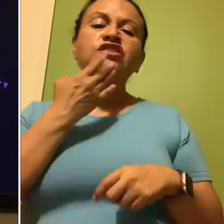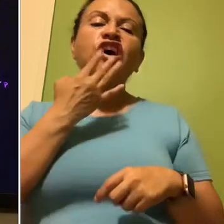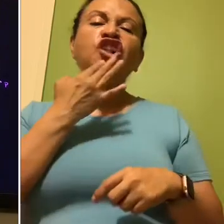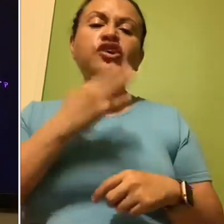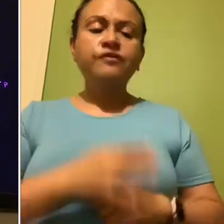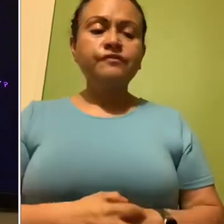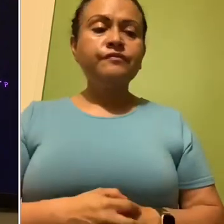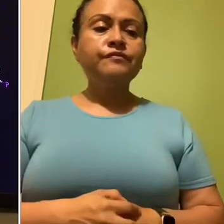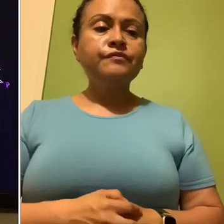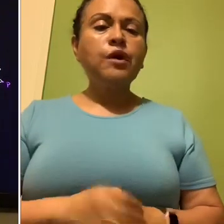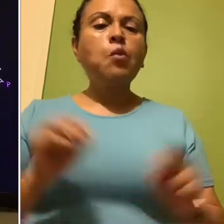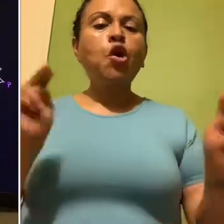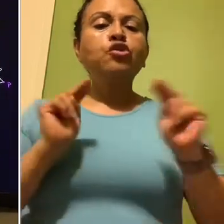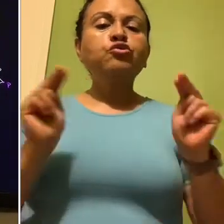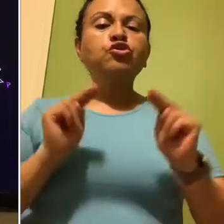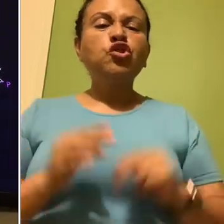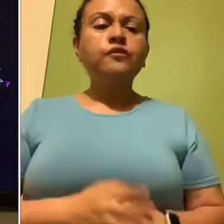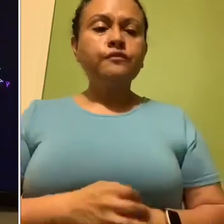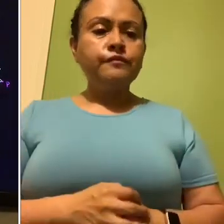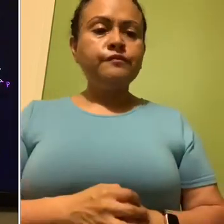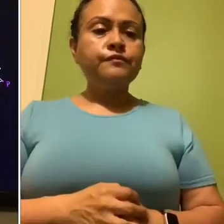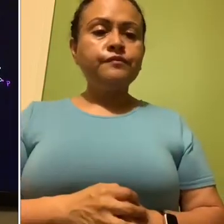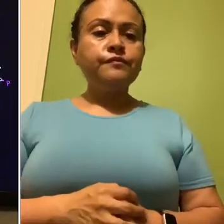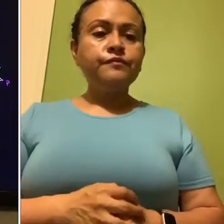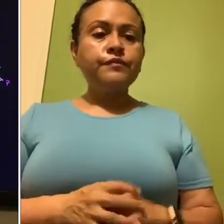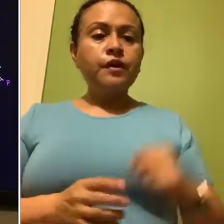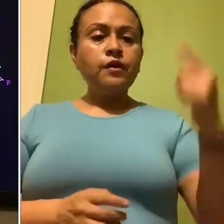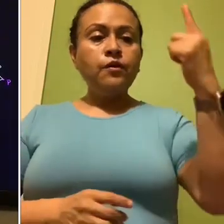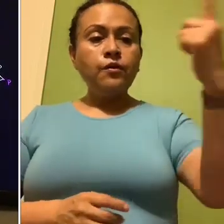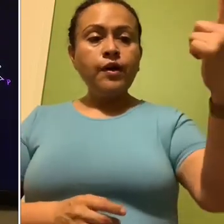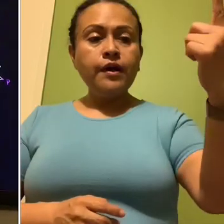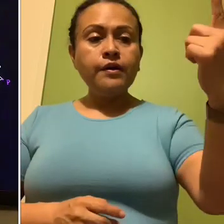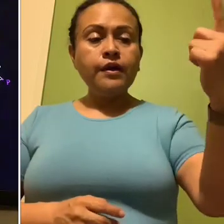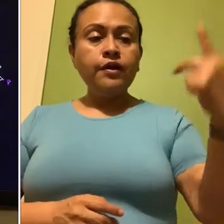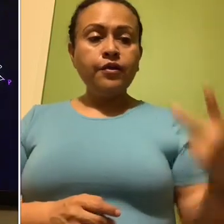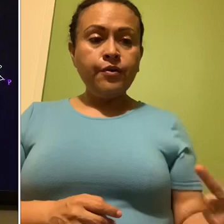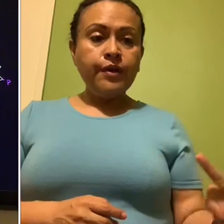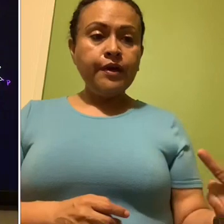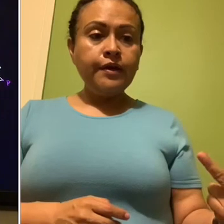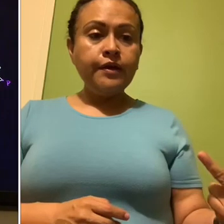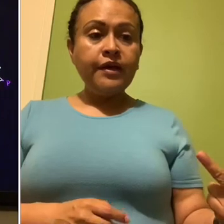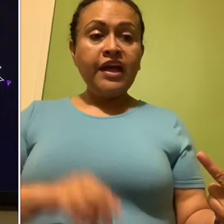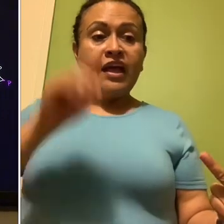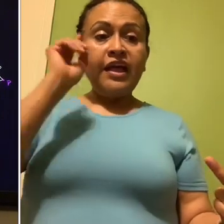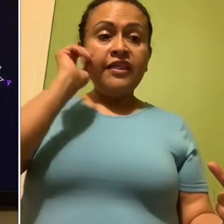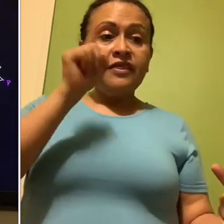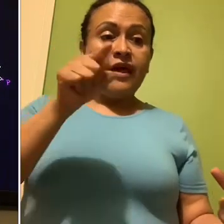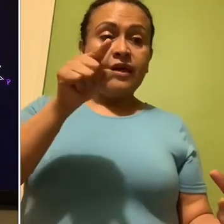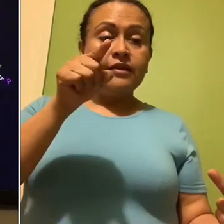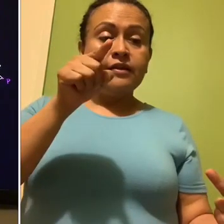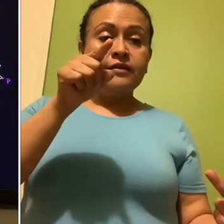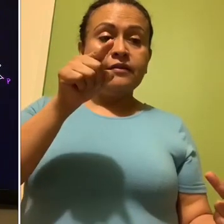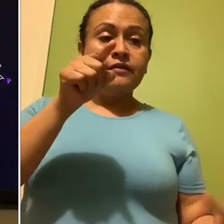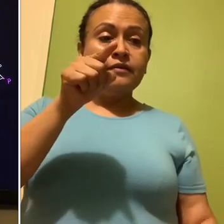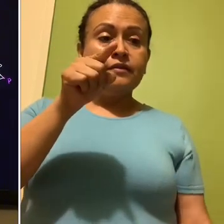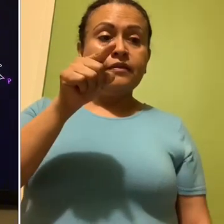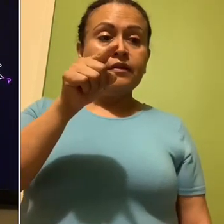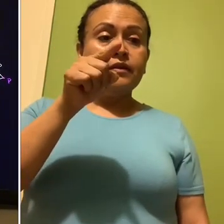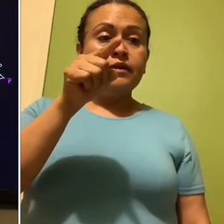neutral color. So 3, this becomes 1 over 3 square roots of 3. This